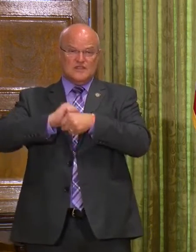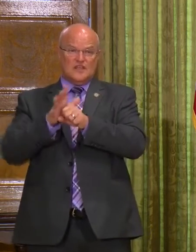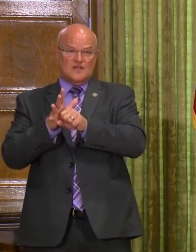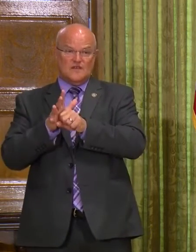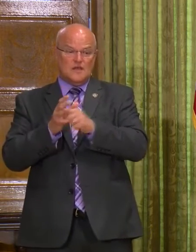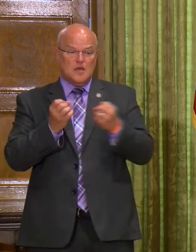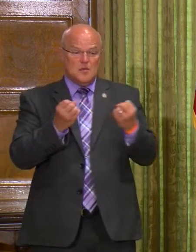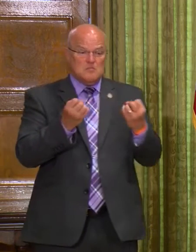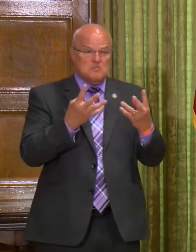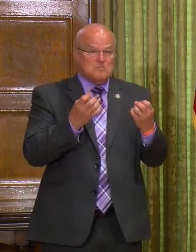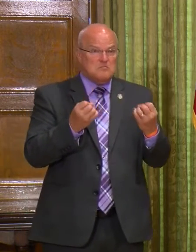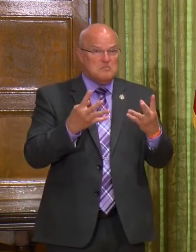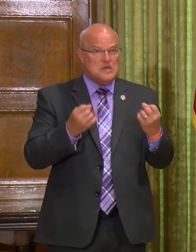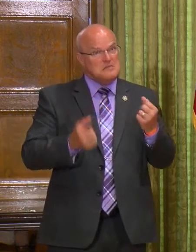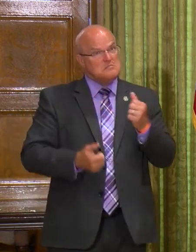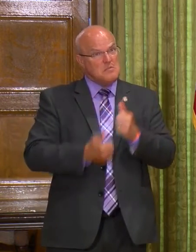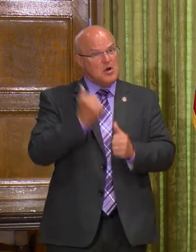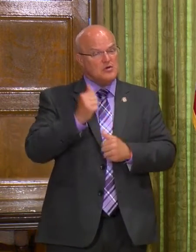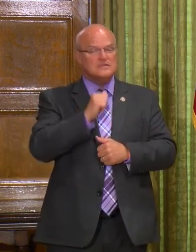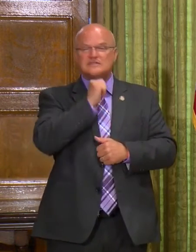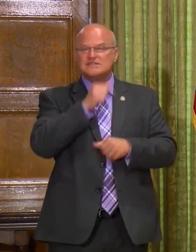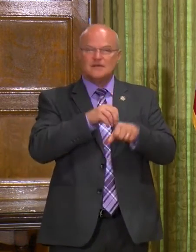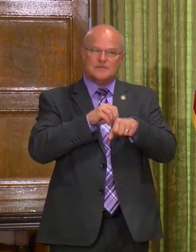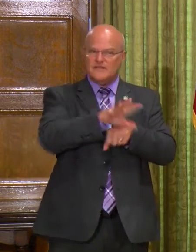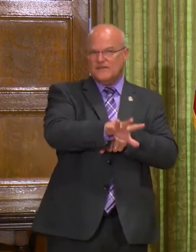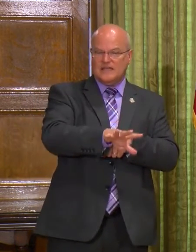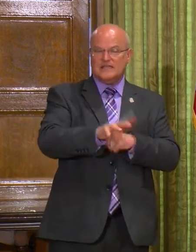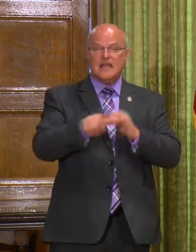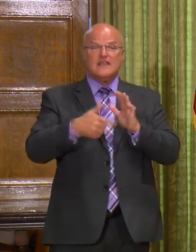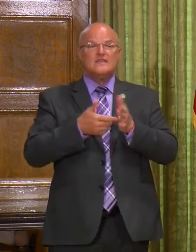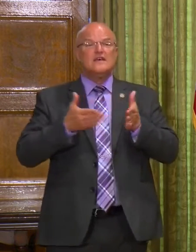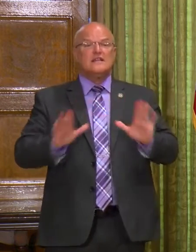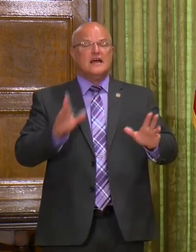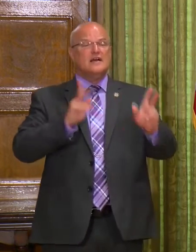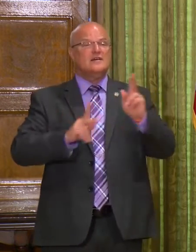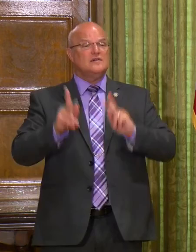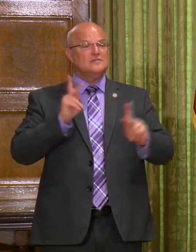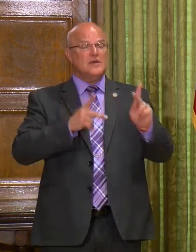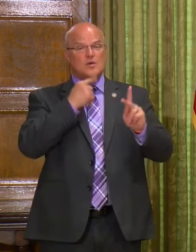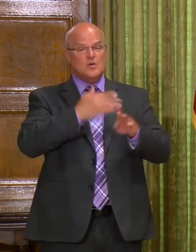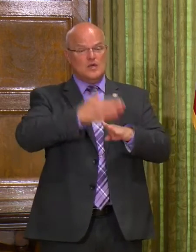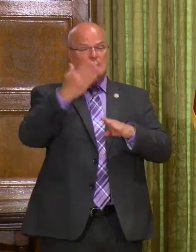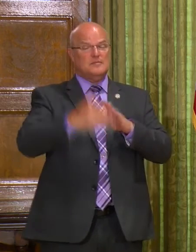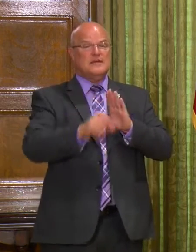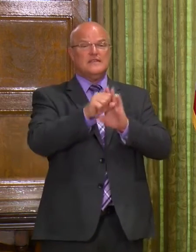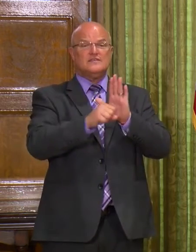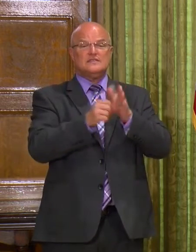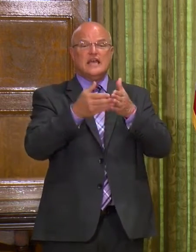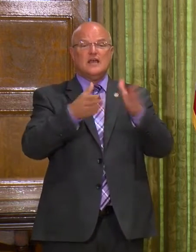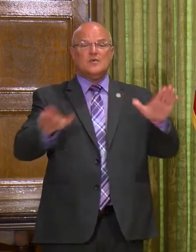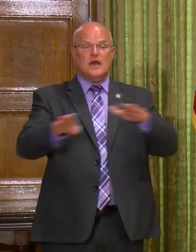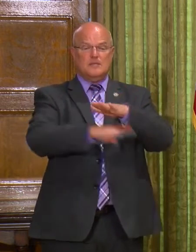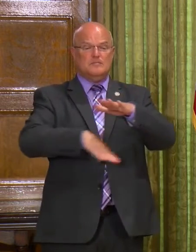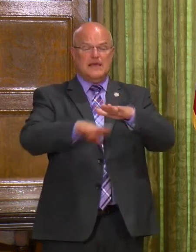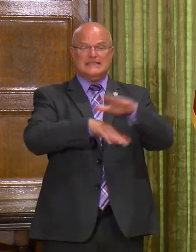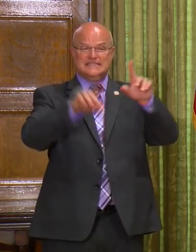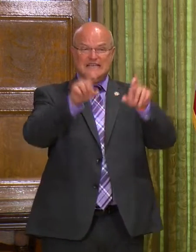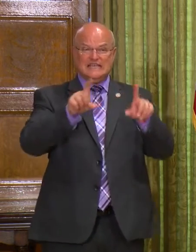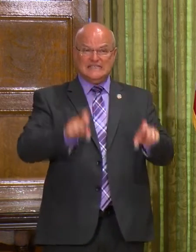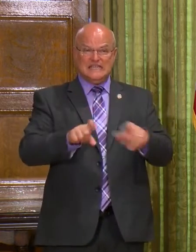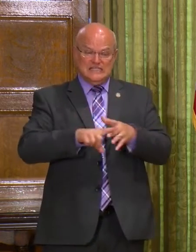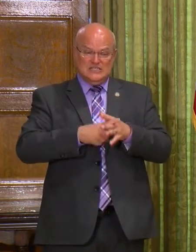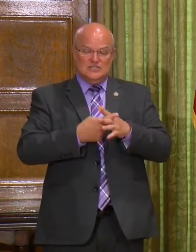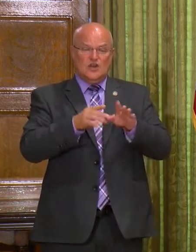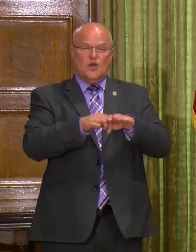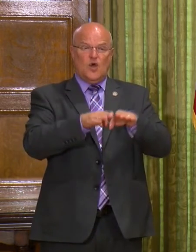but many, I would say most, have not been. This would allow for facilities who complete their statewide baseline testing to start